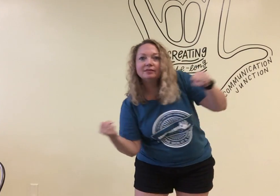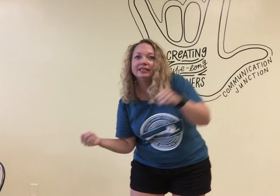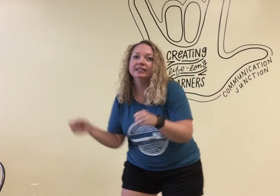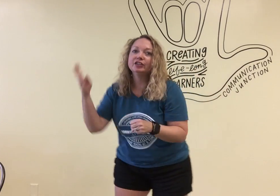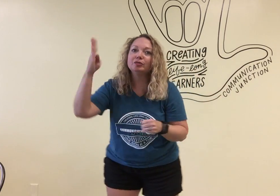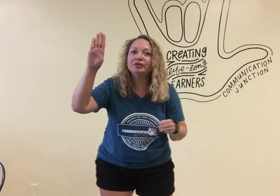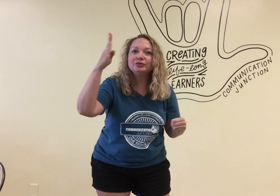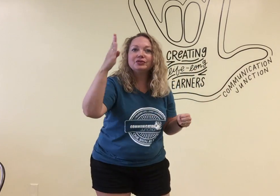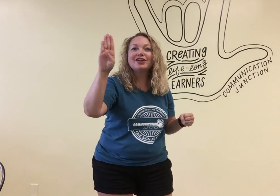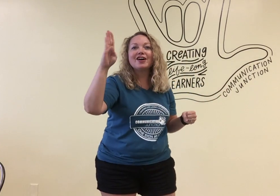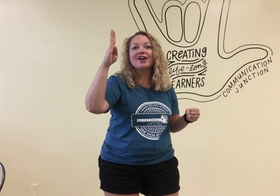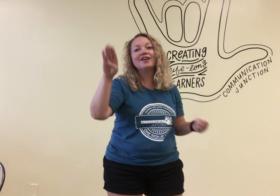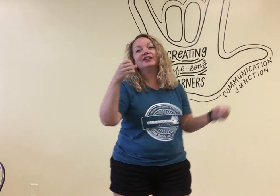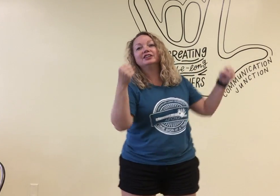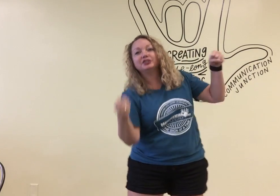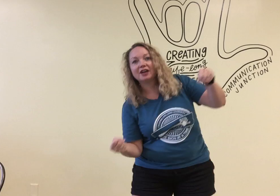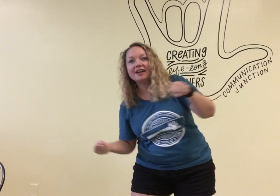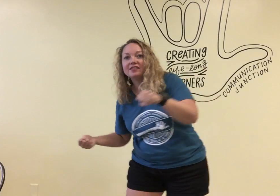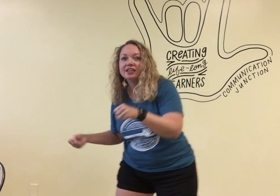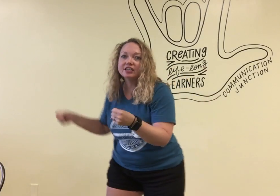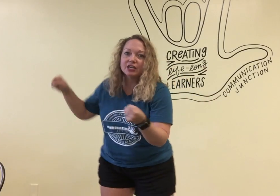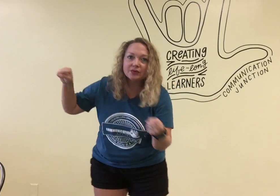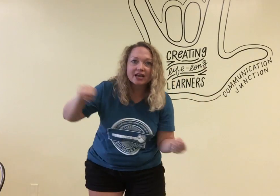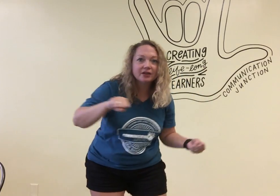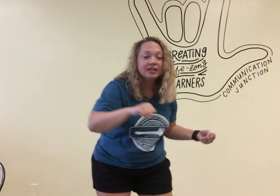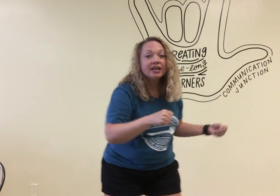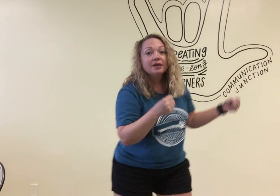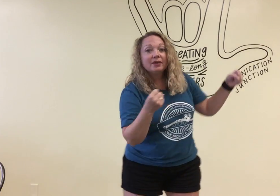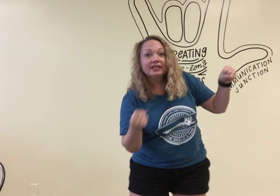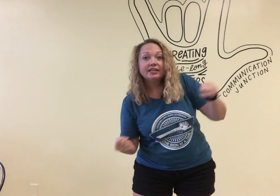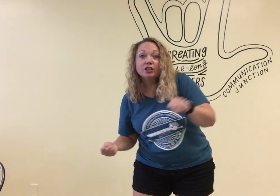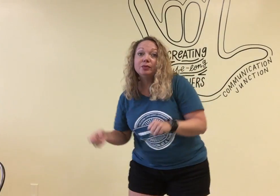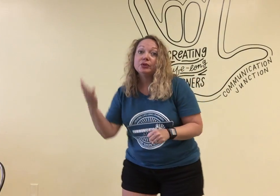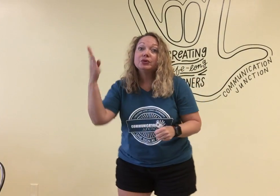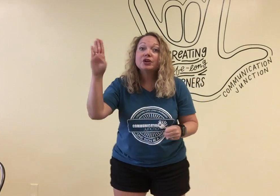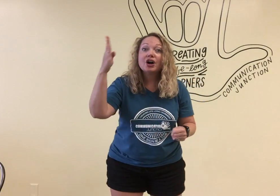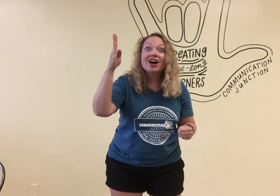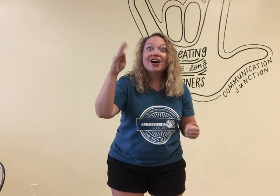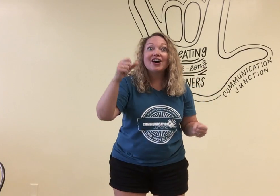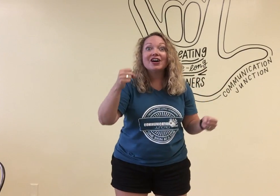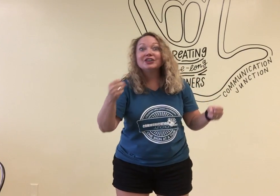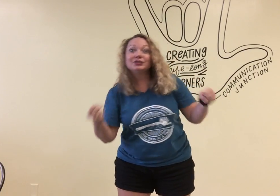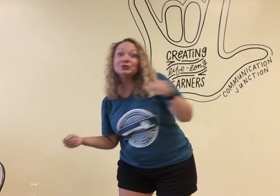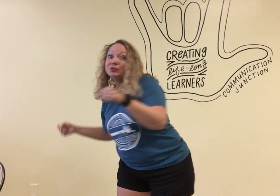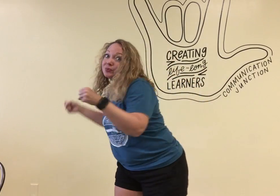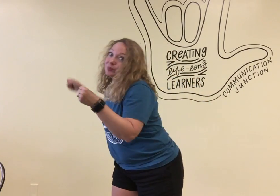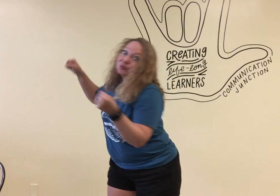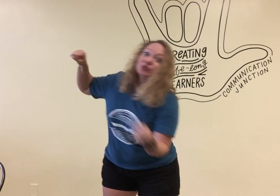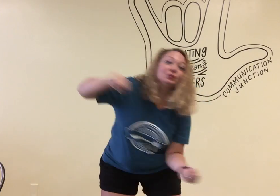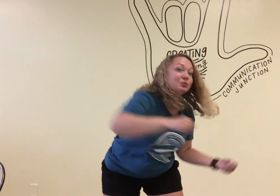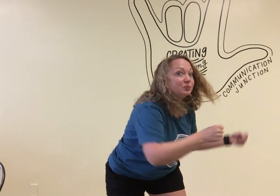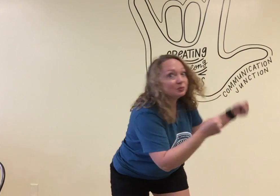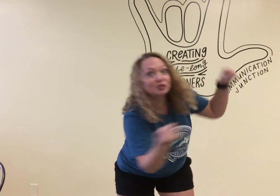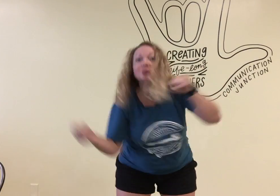my little blue car, driving around my little blue car, zoom, zoom, zoom,